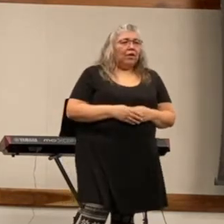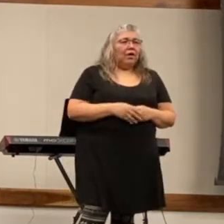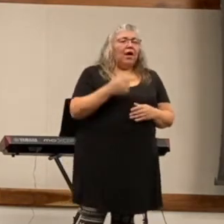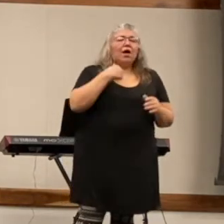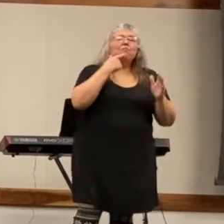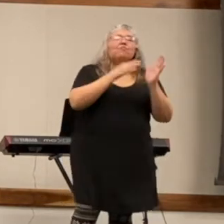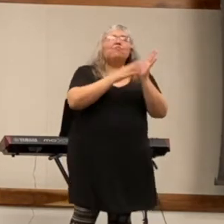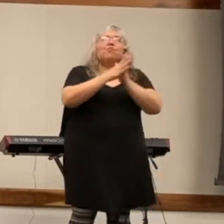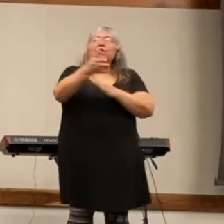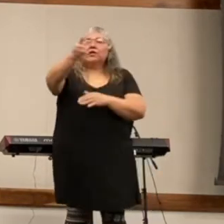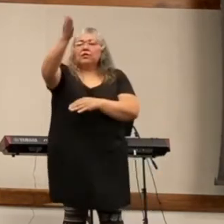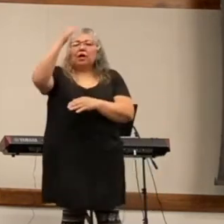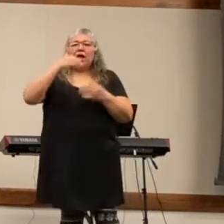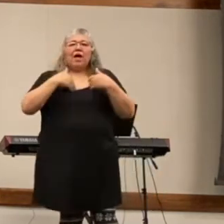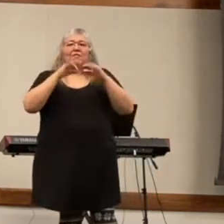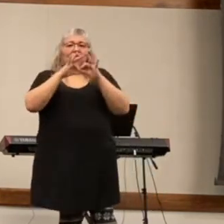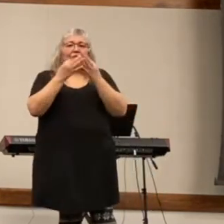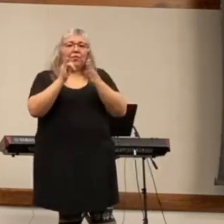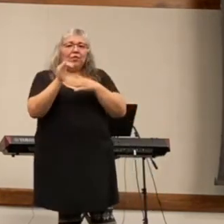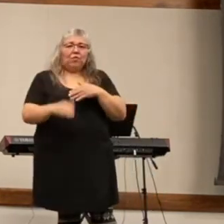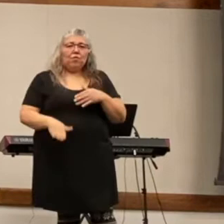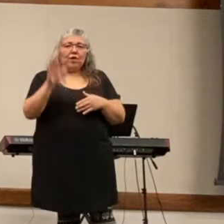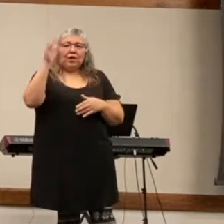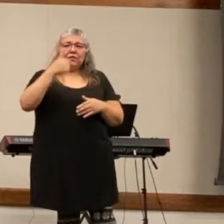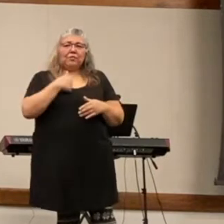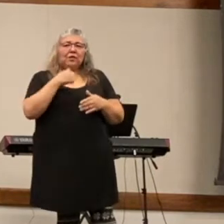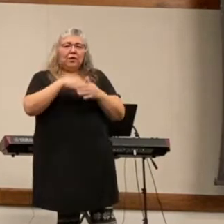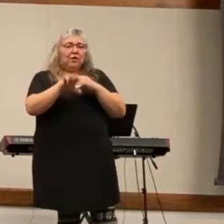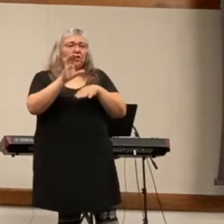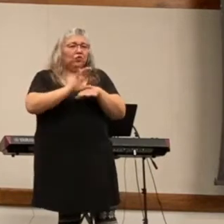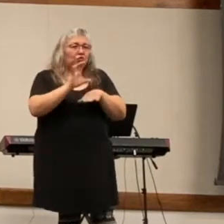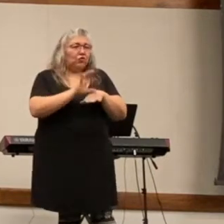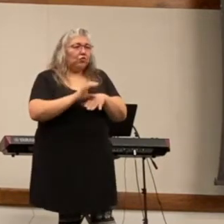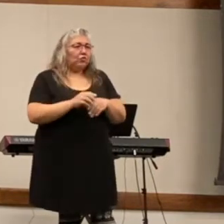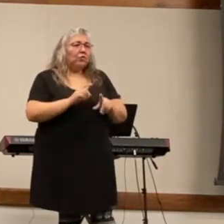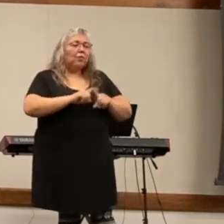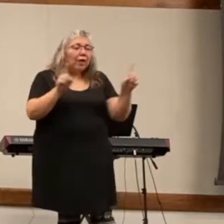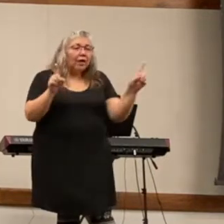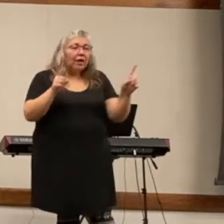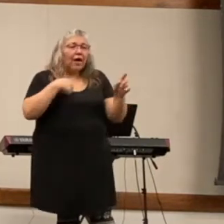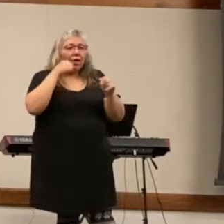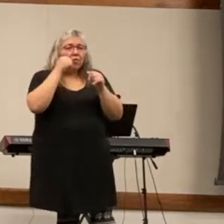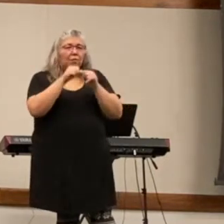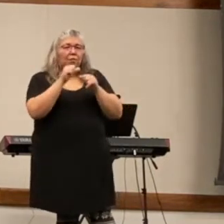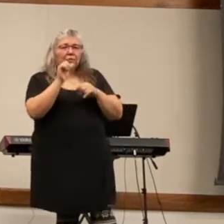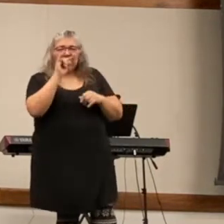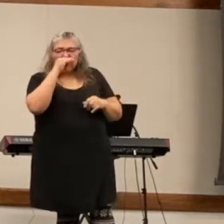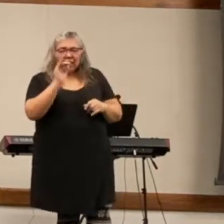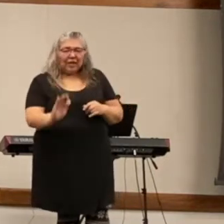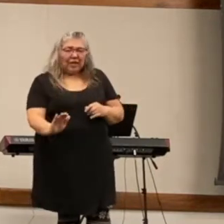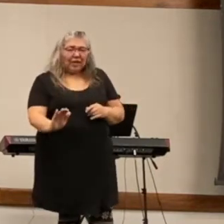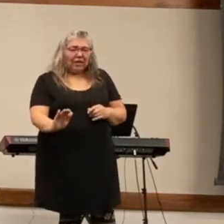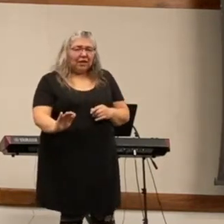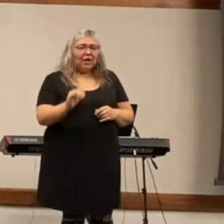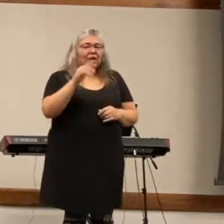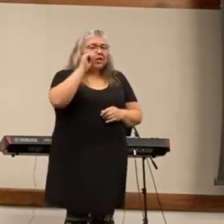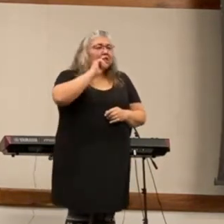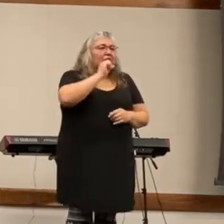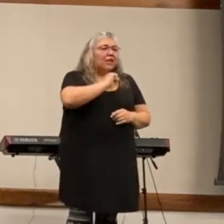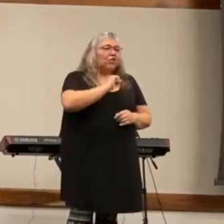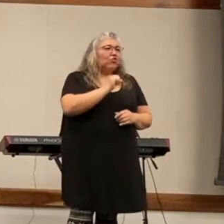praise God that I had a family who raised me up in a church. But I remember as a kid, I remember as a